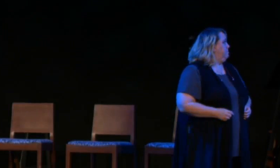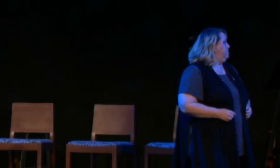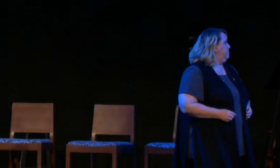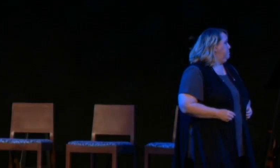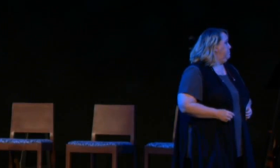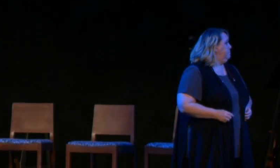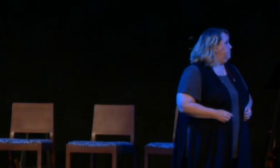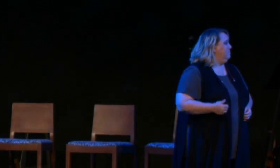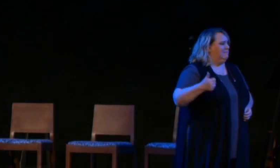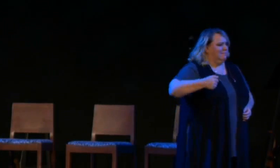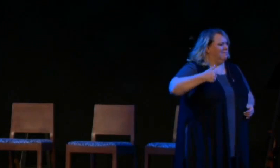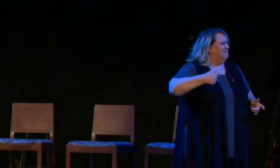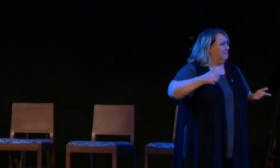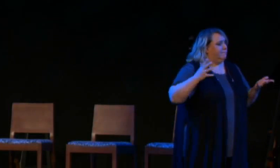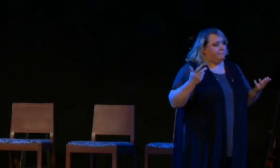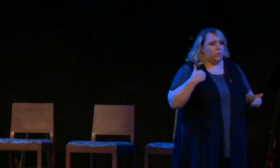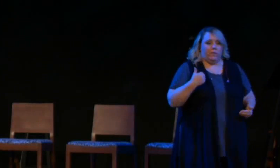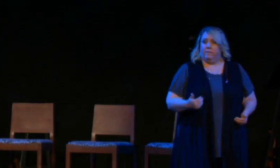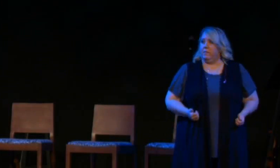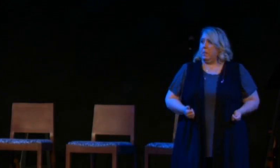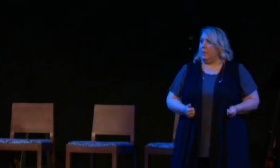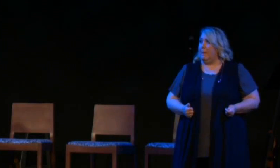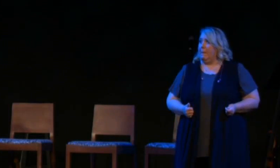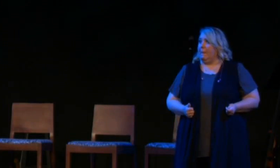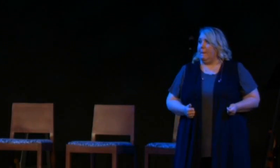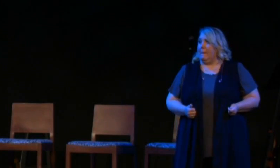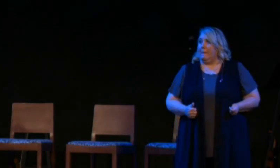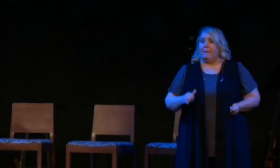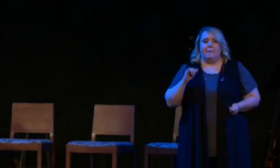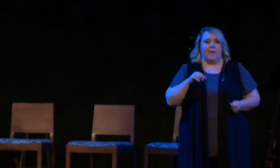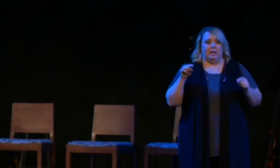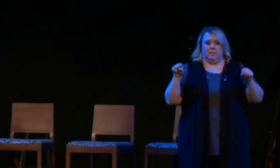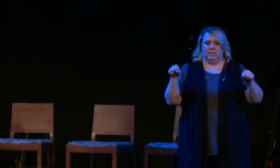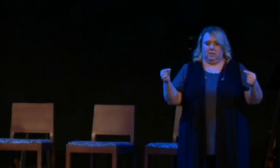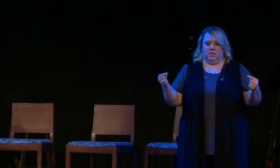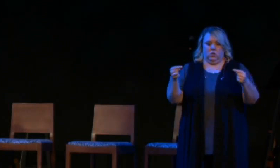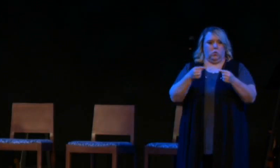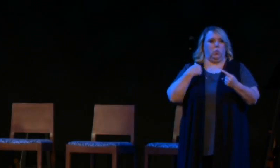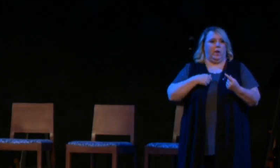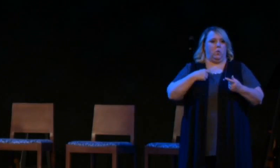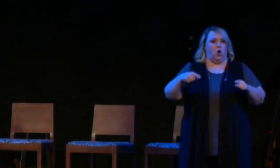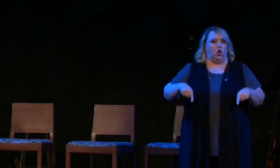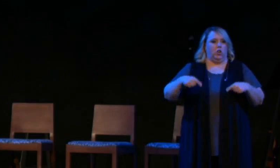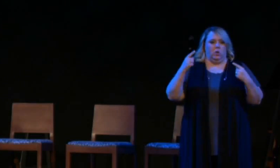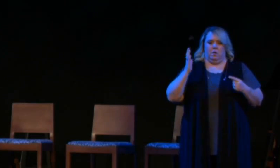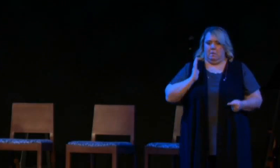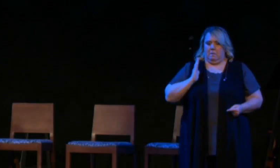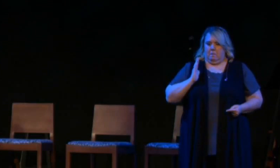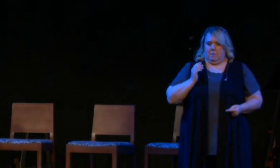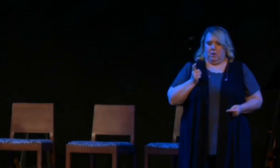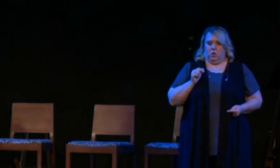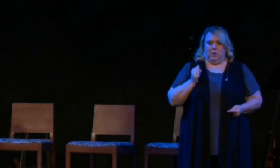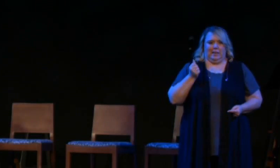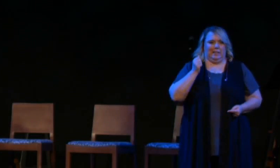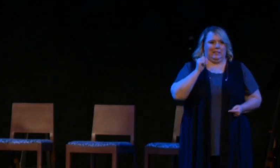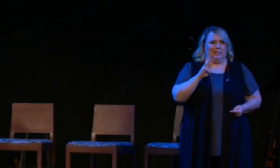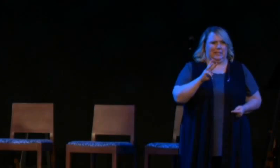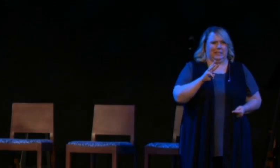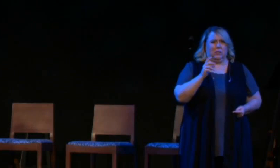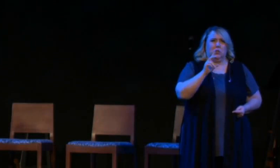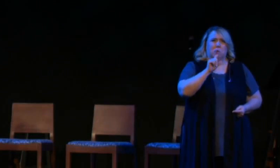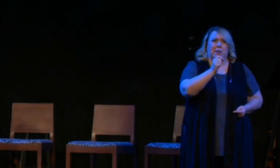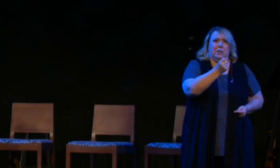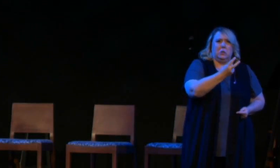I don't have the bills here. So those have been the 2 things that we were arguing about in 2016 and